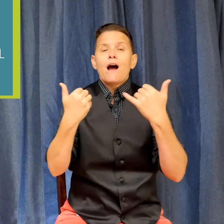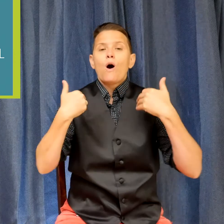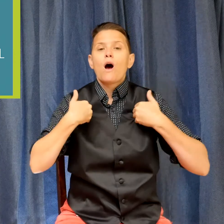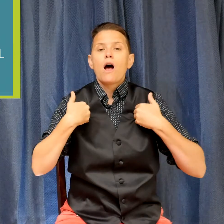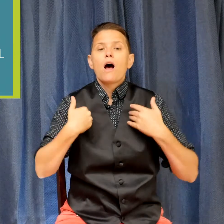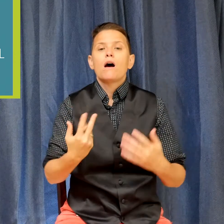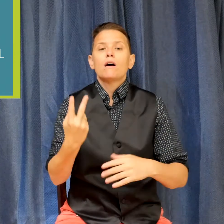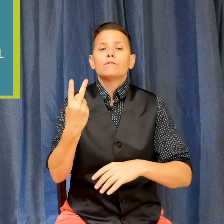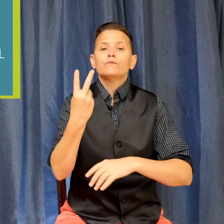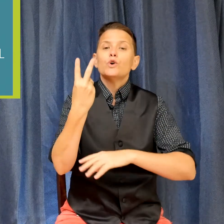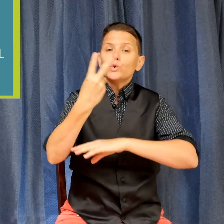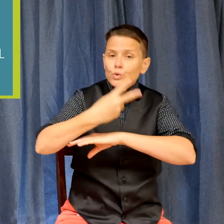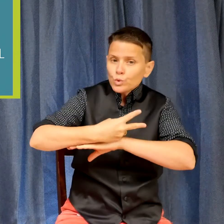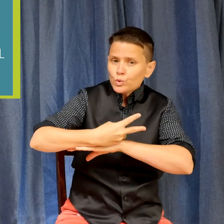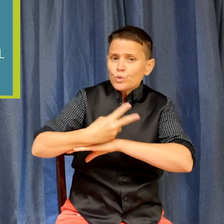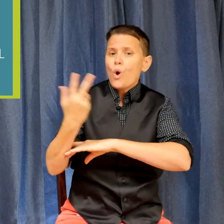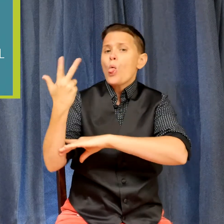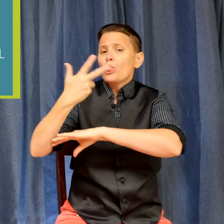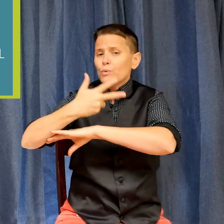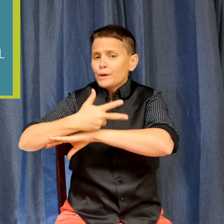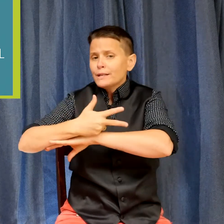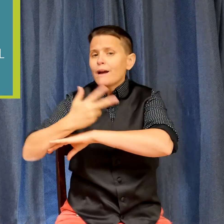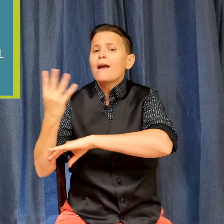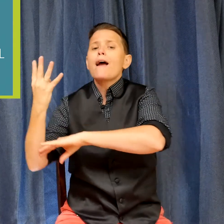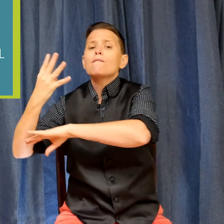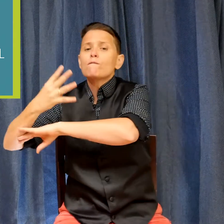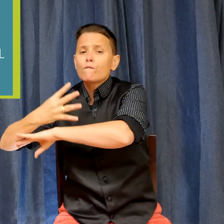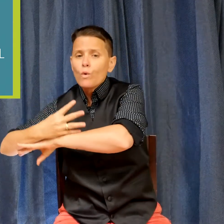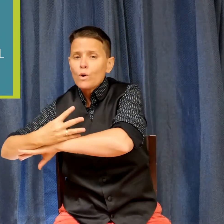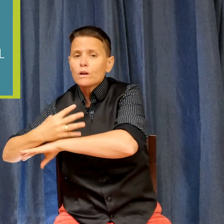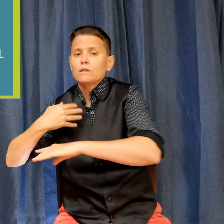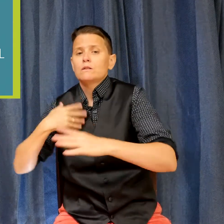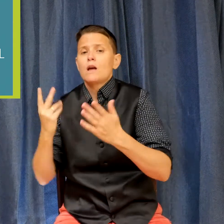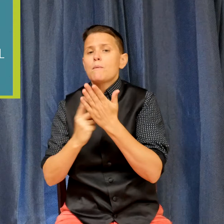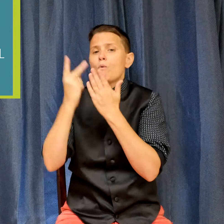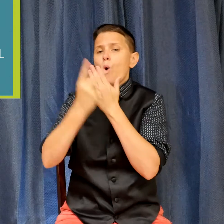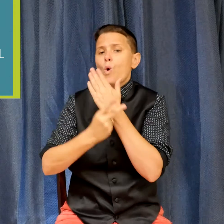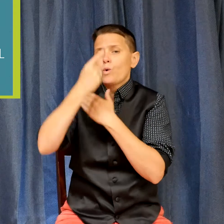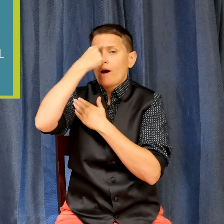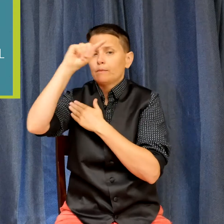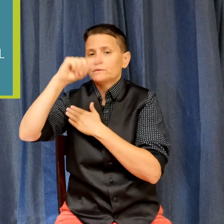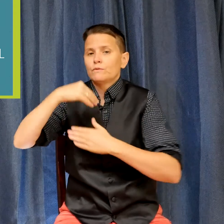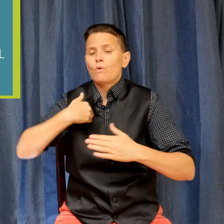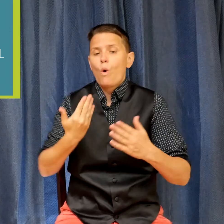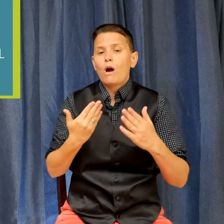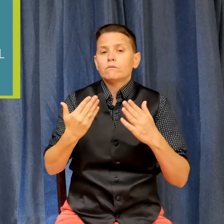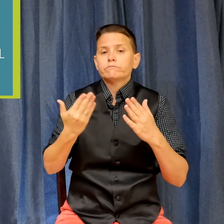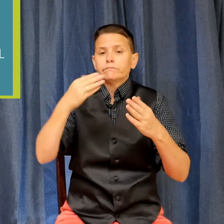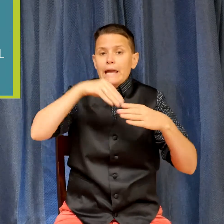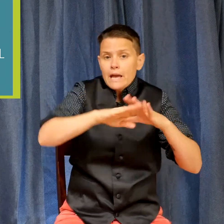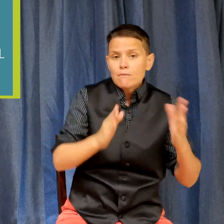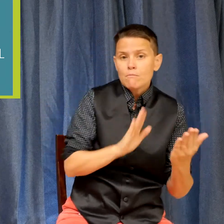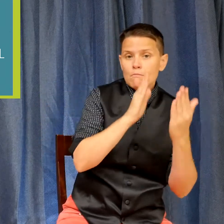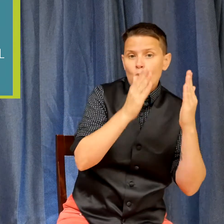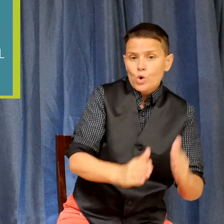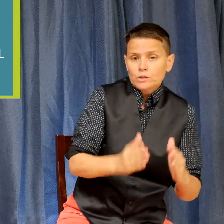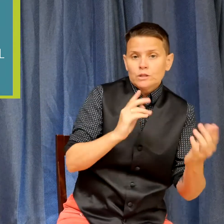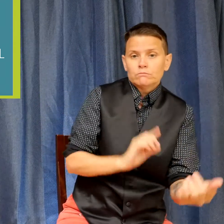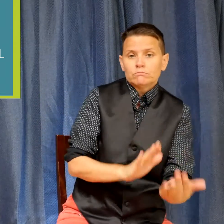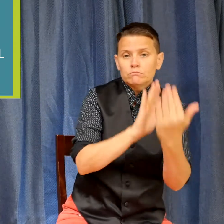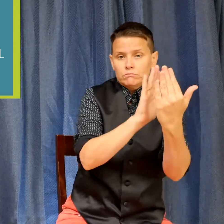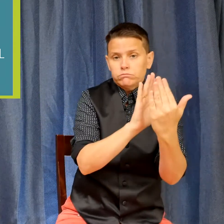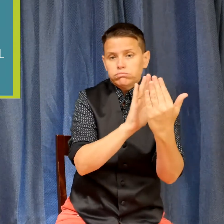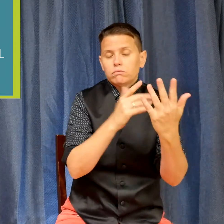programs. We Wisdom Preschool uses blends of both Montessori and traditional child development approaches to ensure